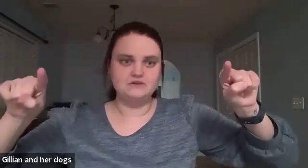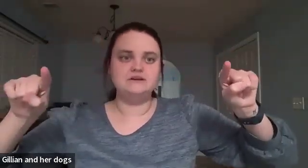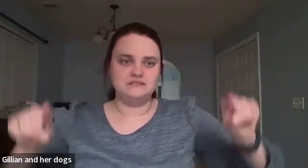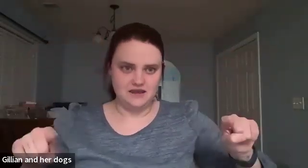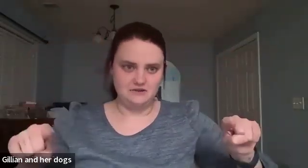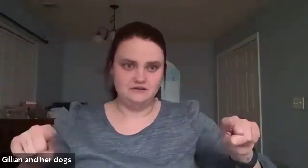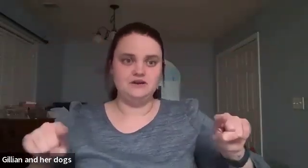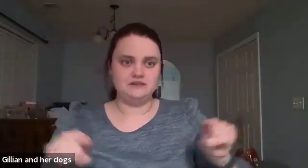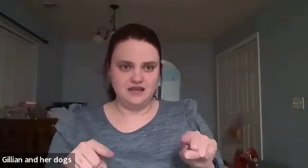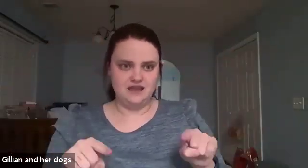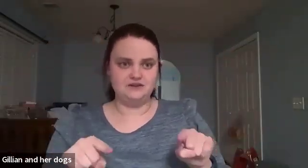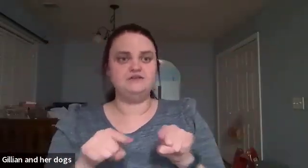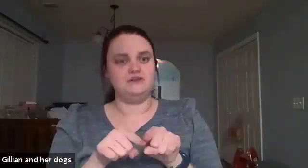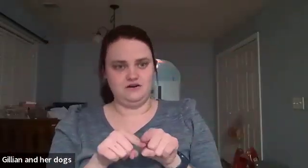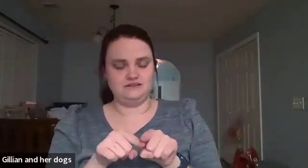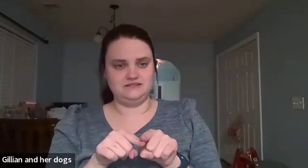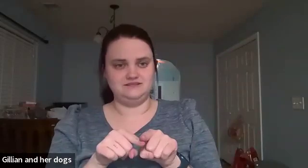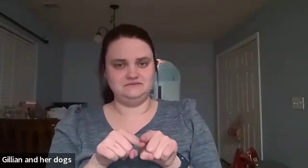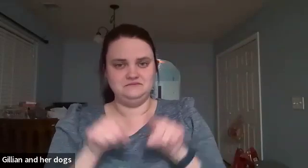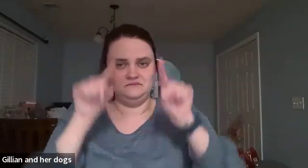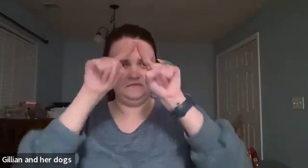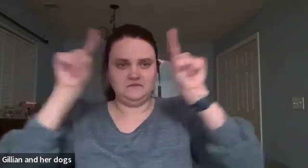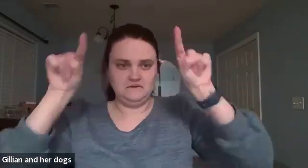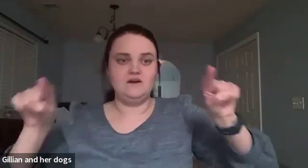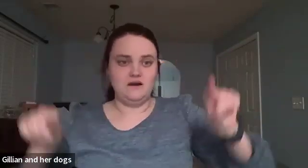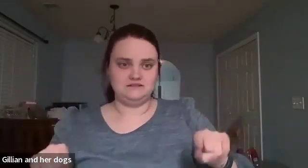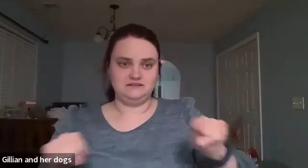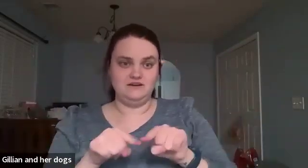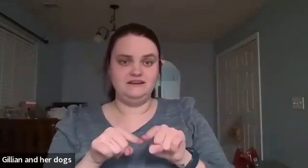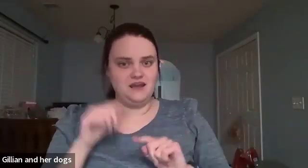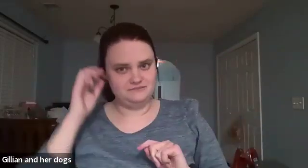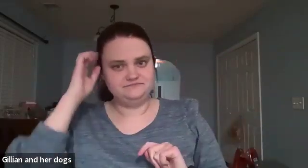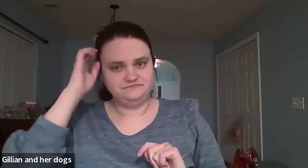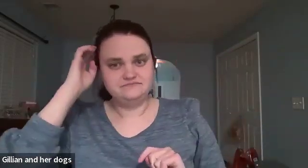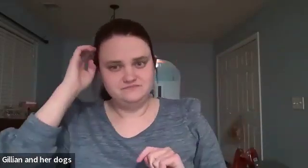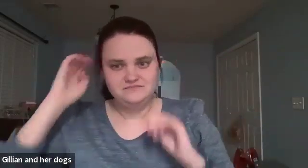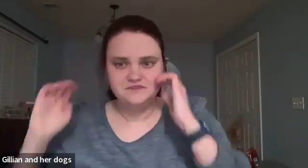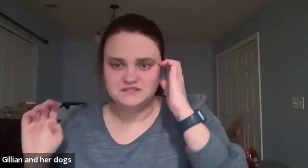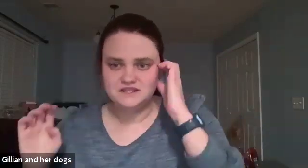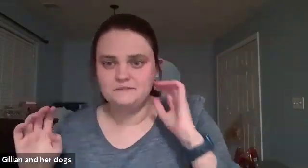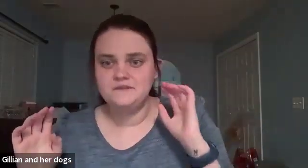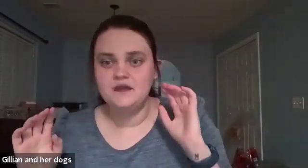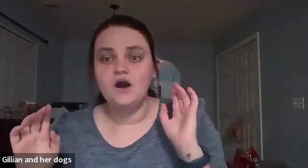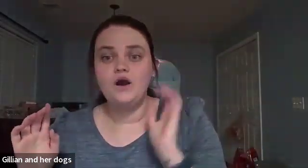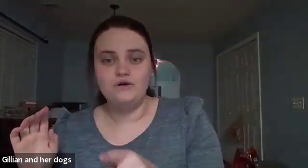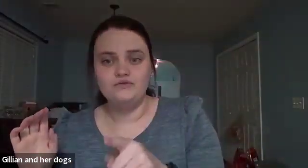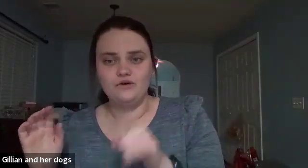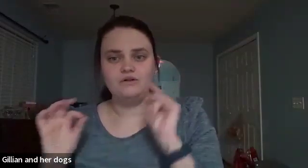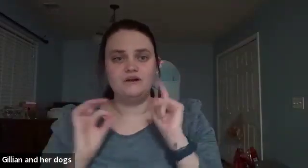diagonal, down, diagonal, across. Octagon, yeah. So, oval.